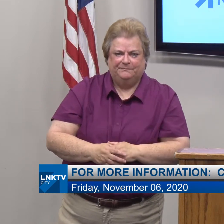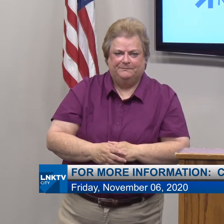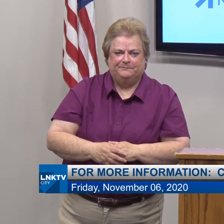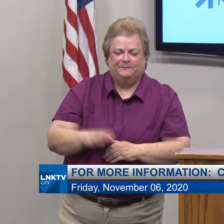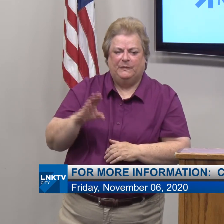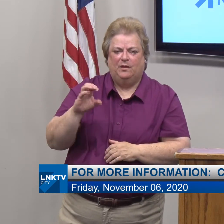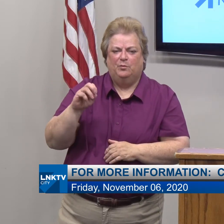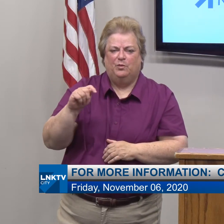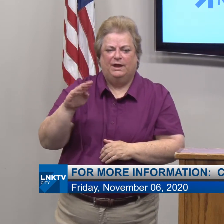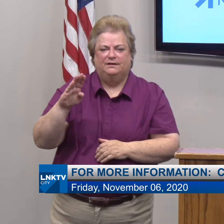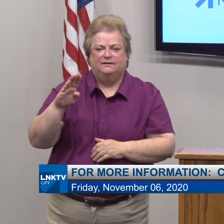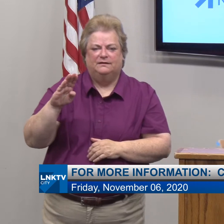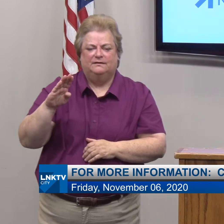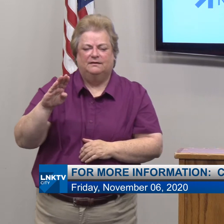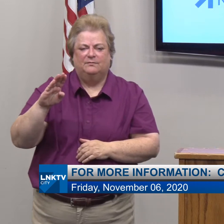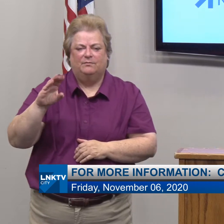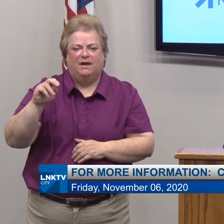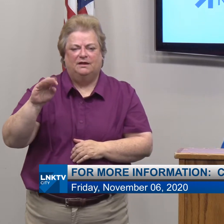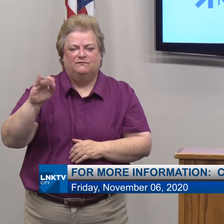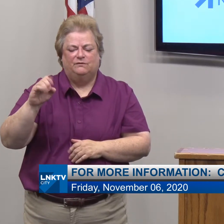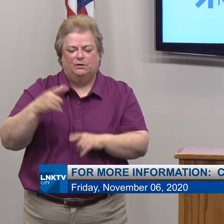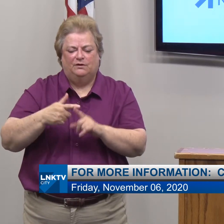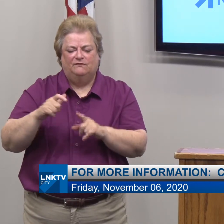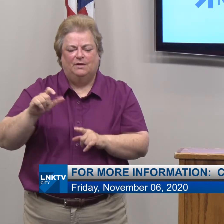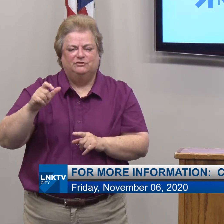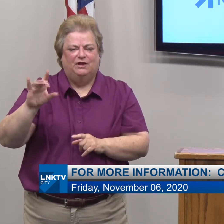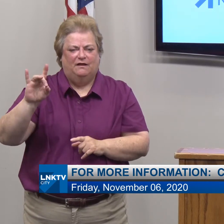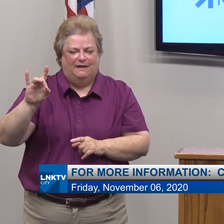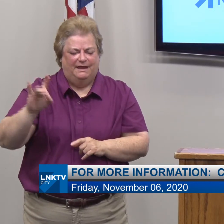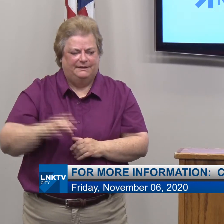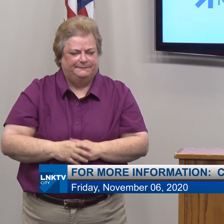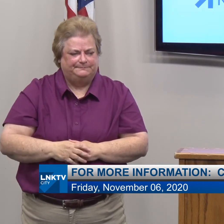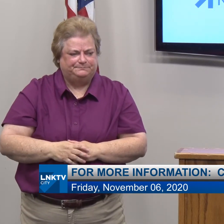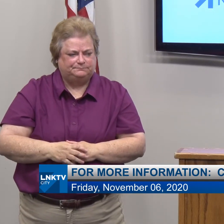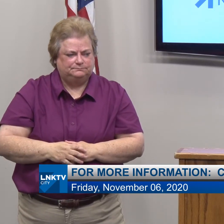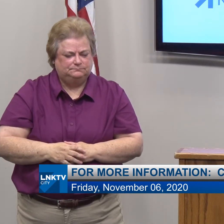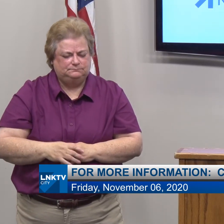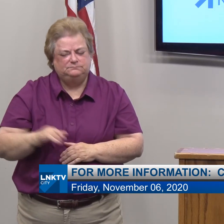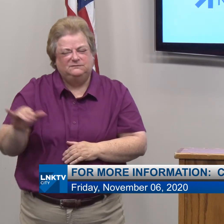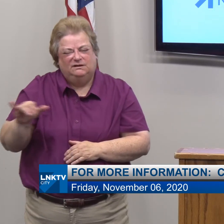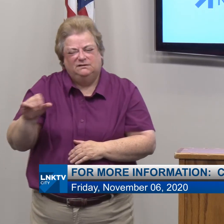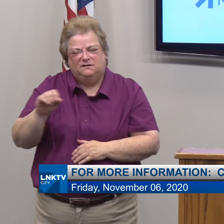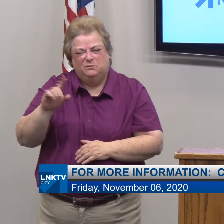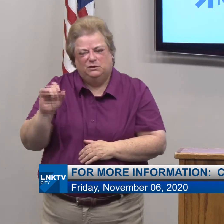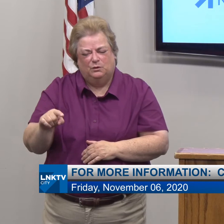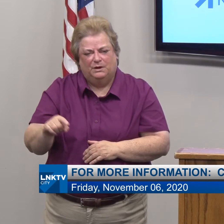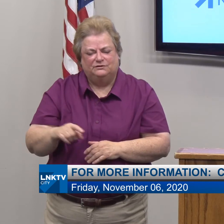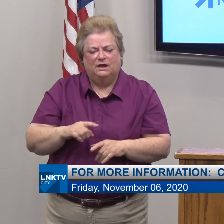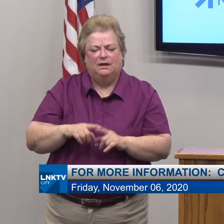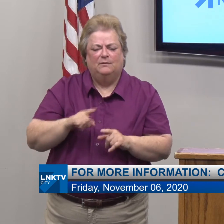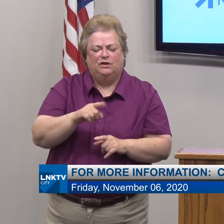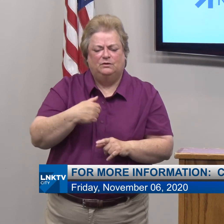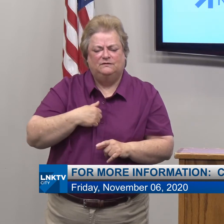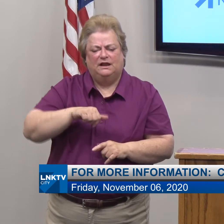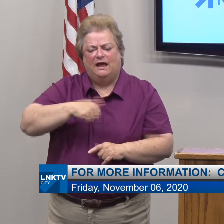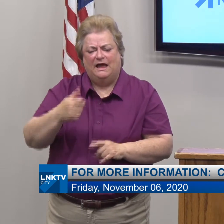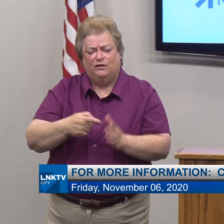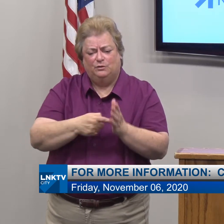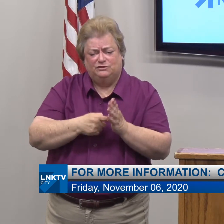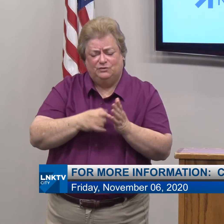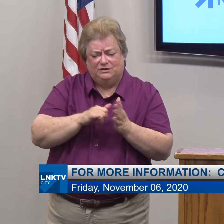Director Lopez, this is Brent with Channel 8. I was going to ask a similar question, but since you just said other restrictions are possible, is there